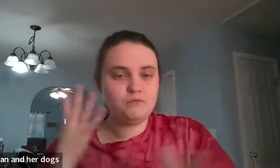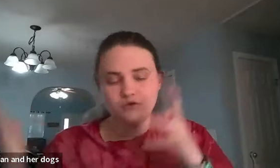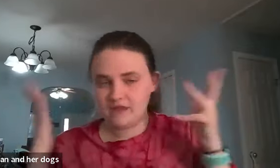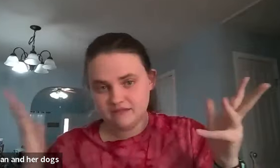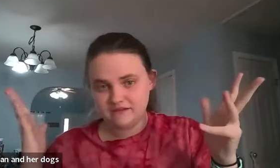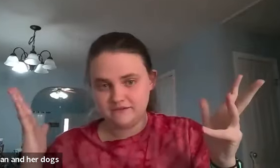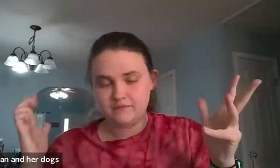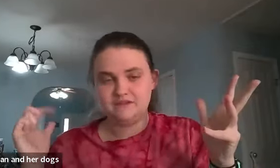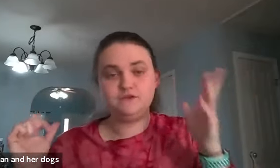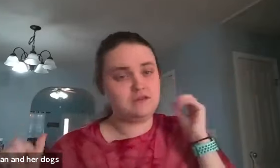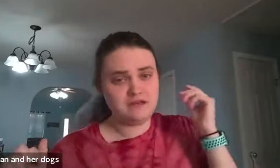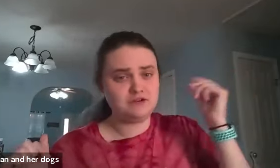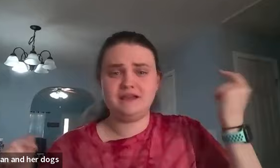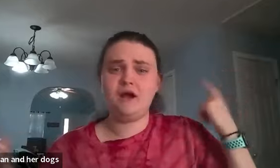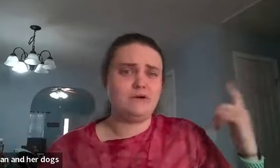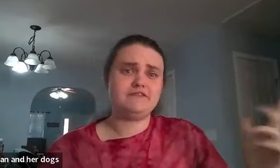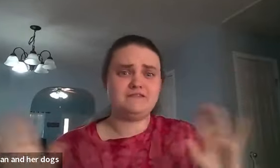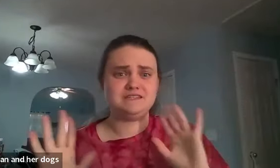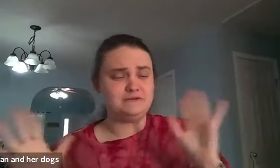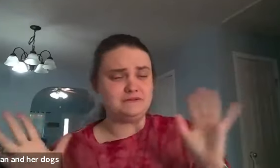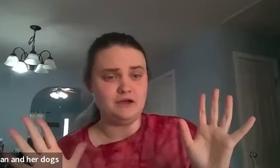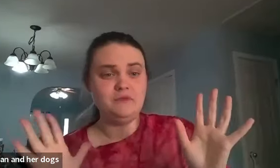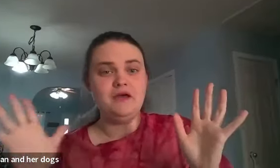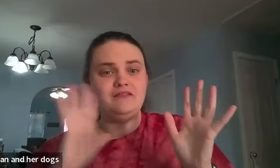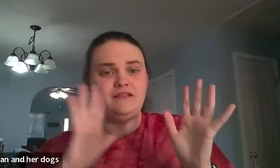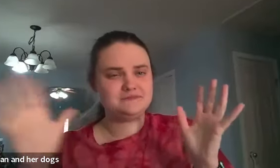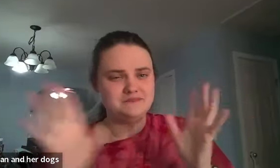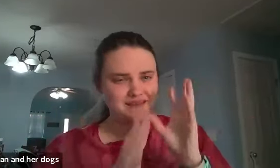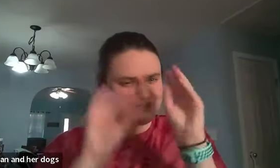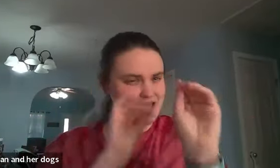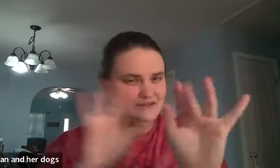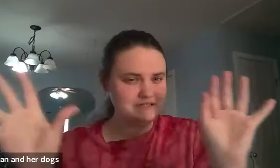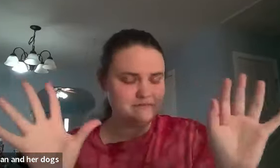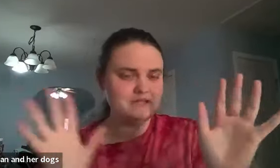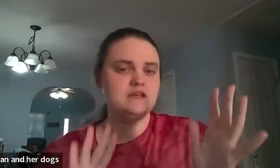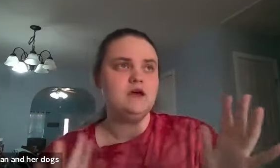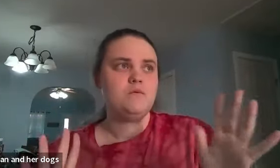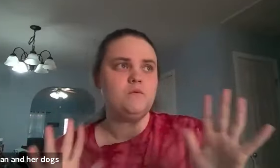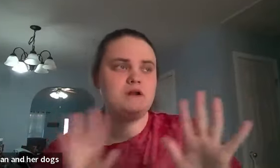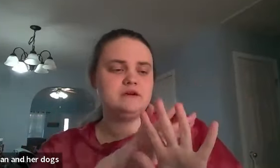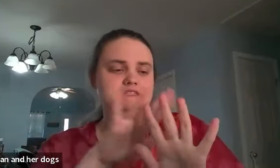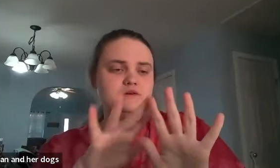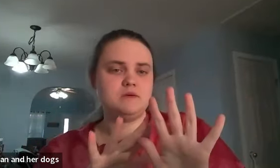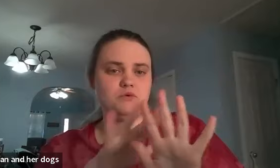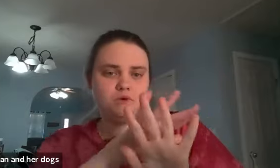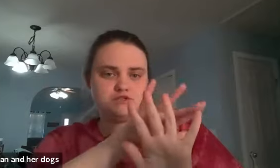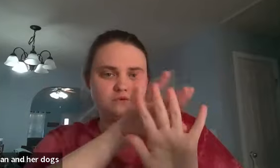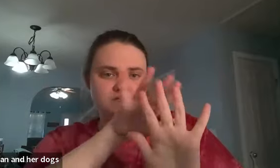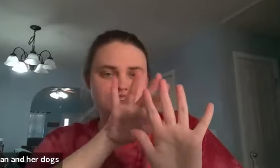helpful hint. If you get in, you're like, oh no, I've got this. I don't need help. Like sometimes I just add little tidbits. One of the ways to remember which ones to